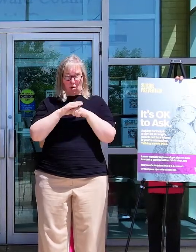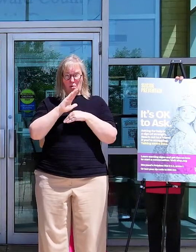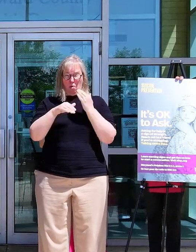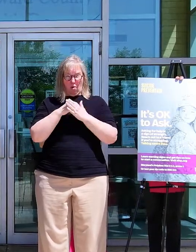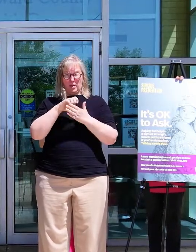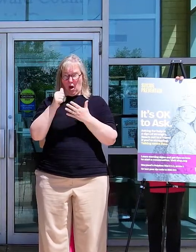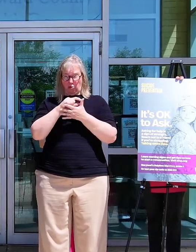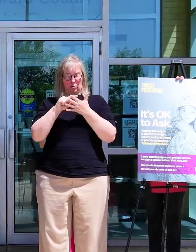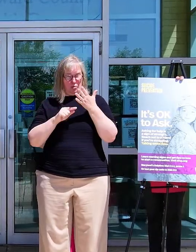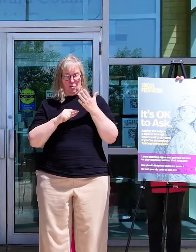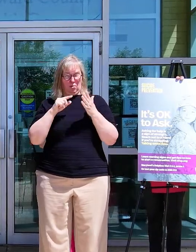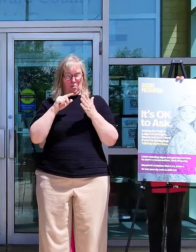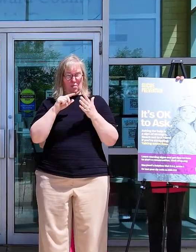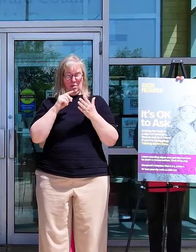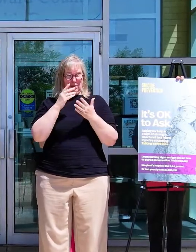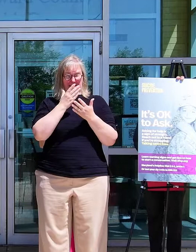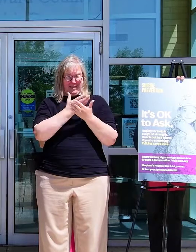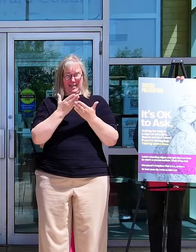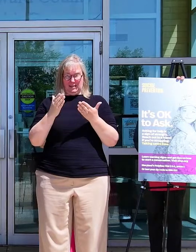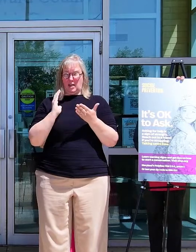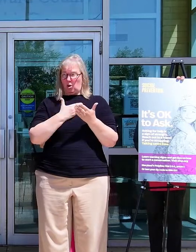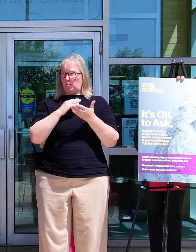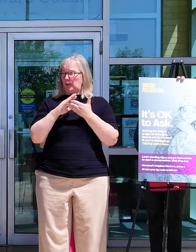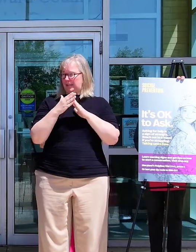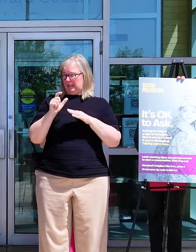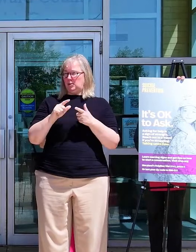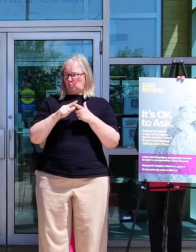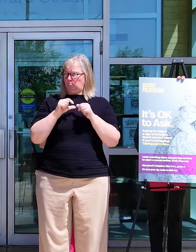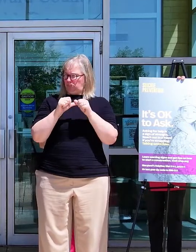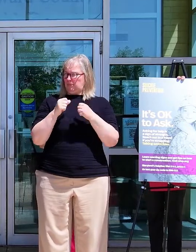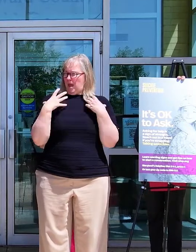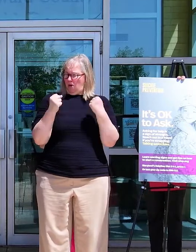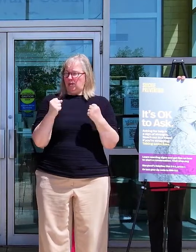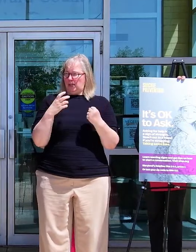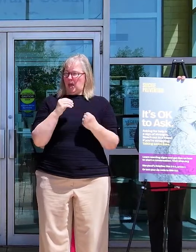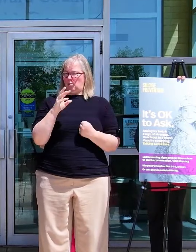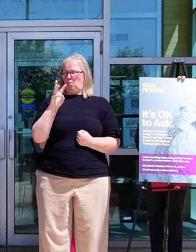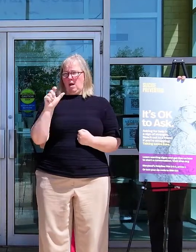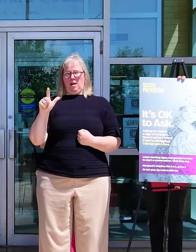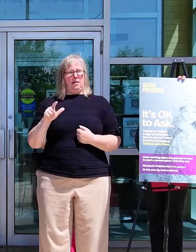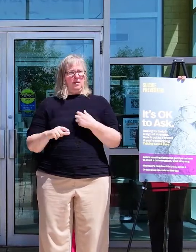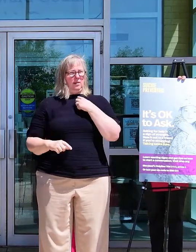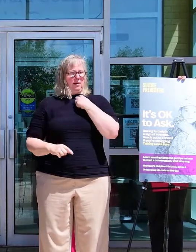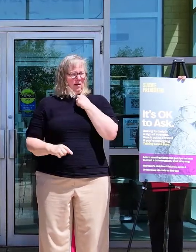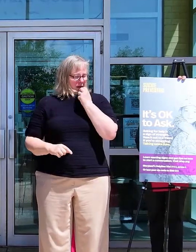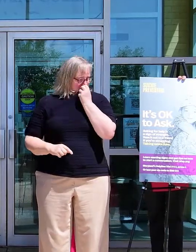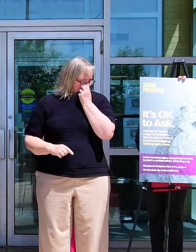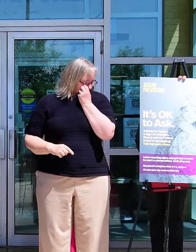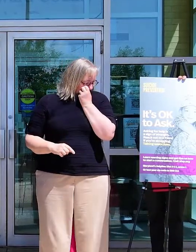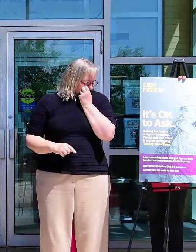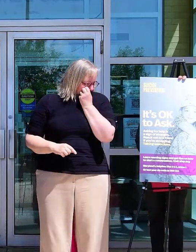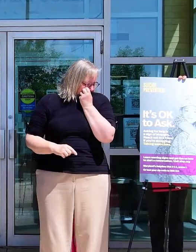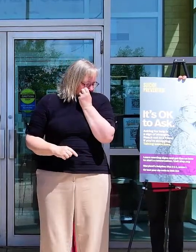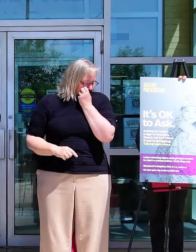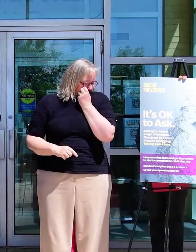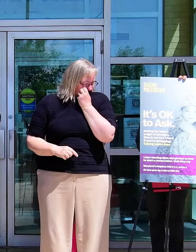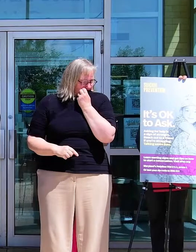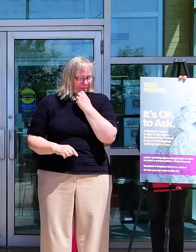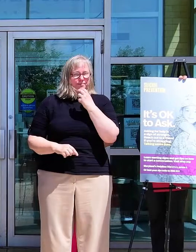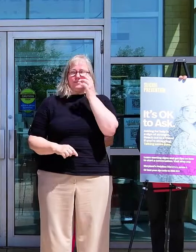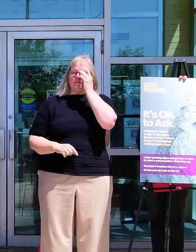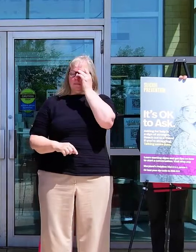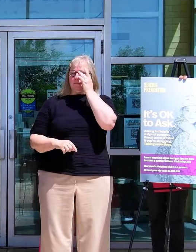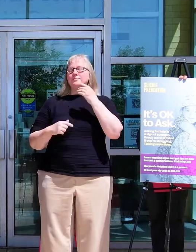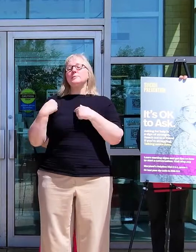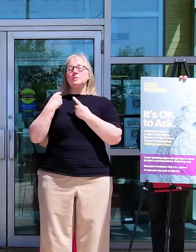other aspects that our community needs to be healthy and well. Now, during the past 2 years,